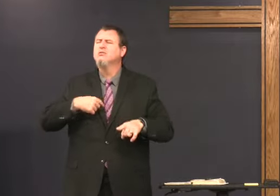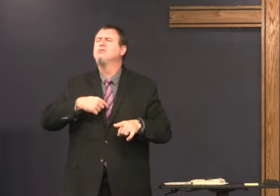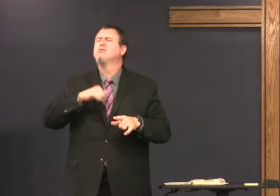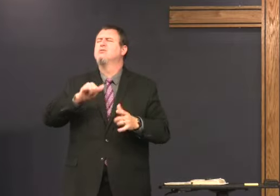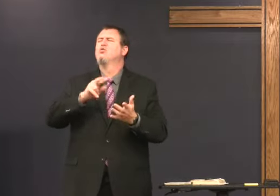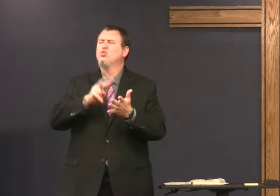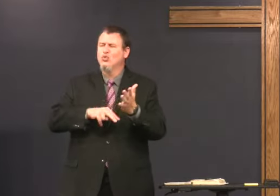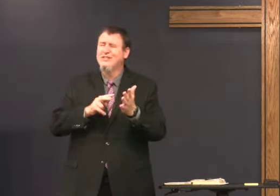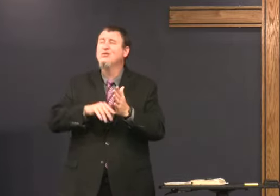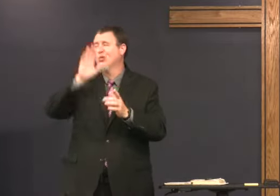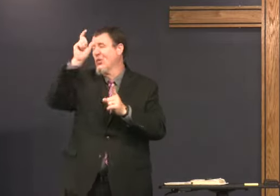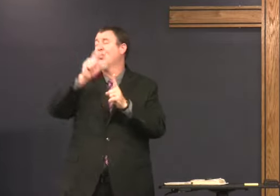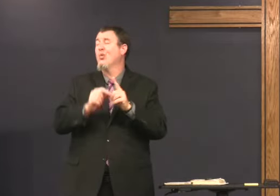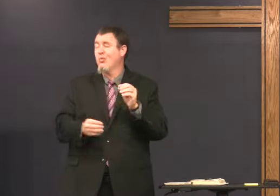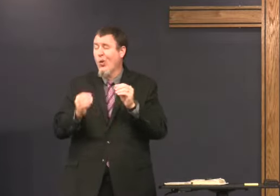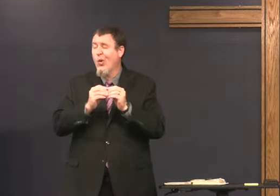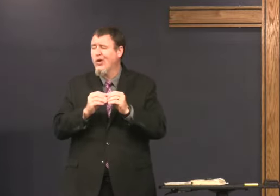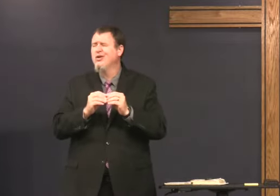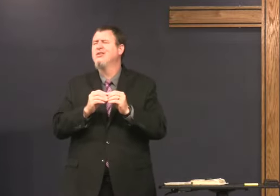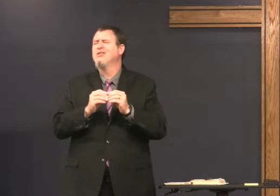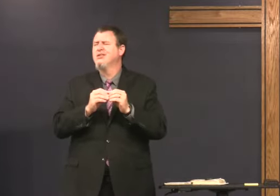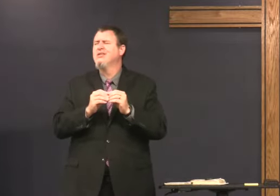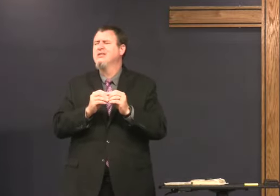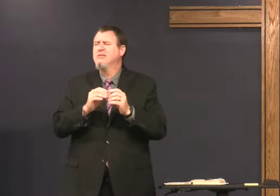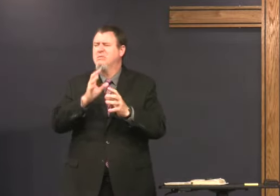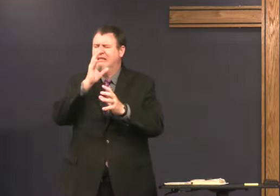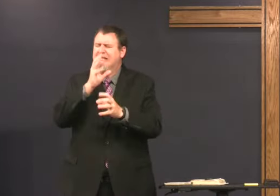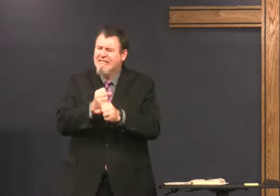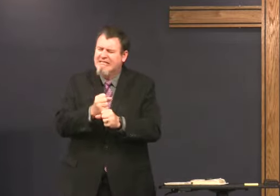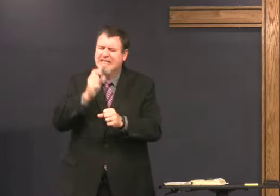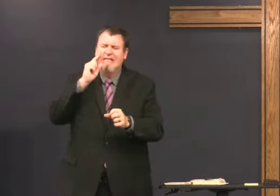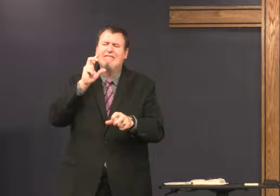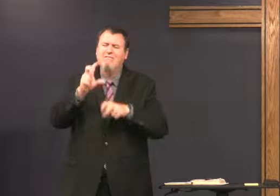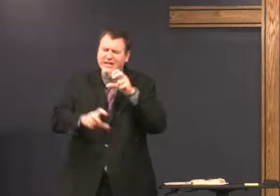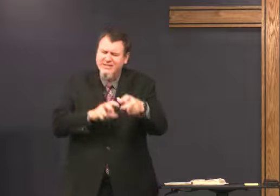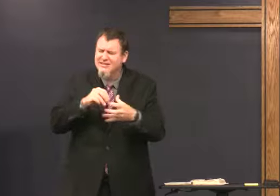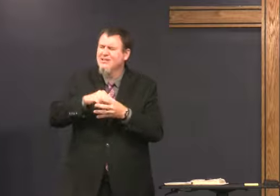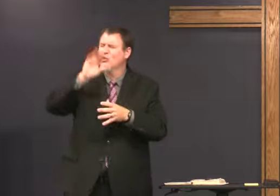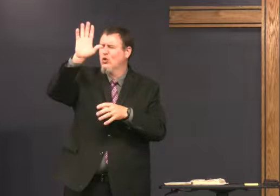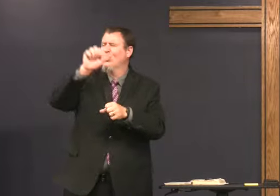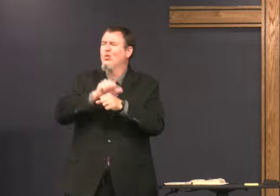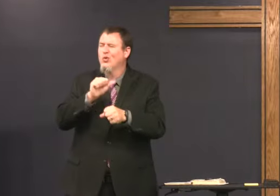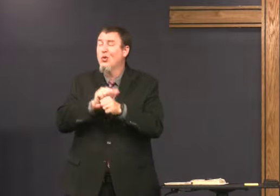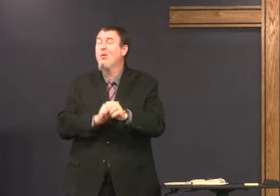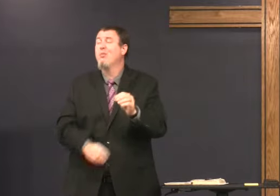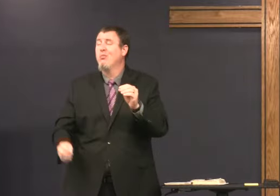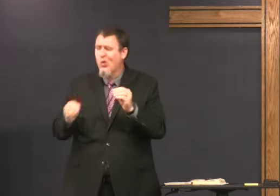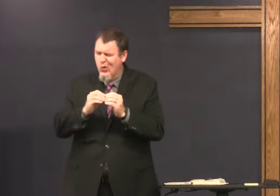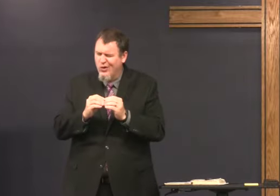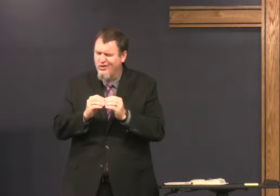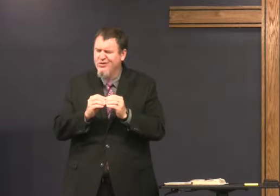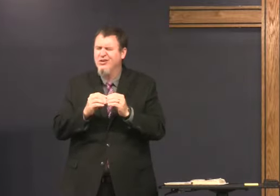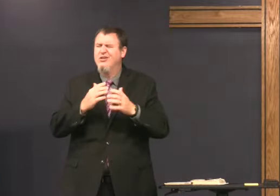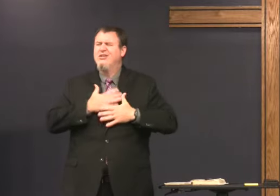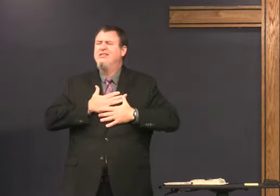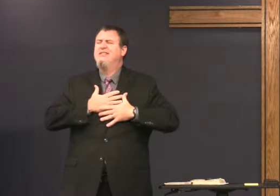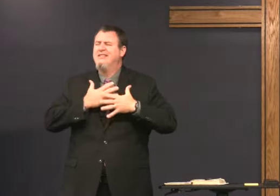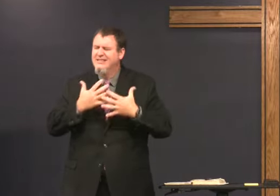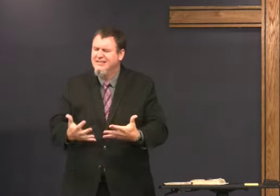Our time with you today, and that we can read the word more and believe in giving it more